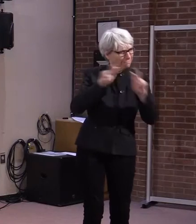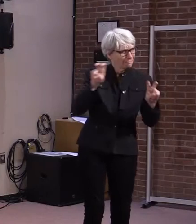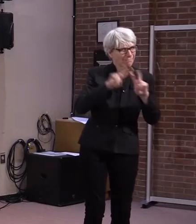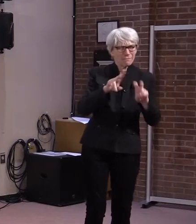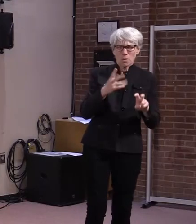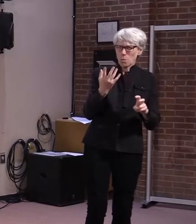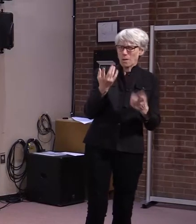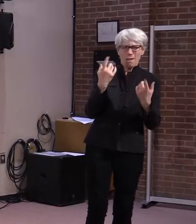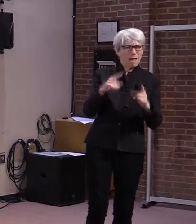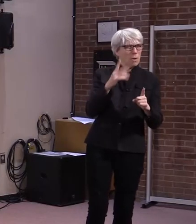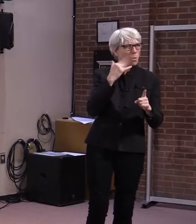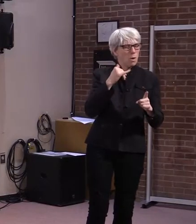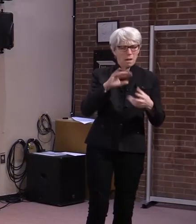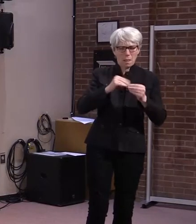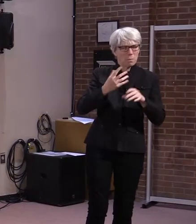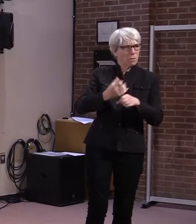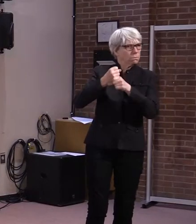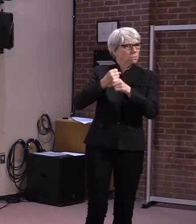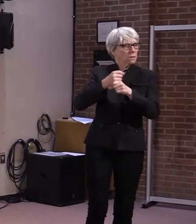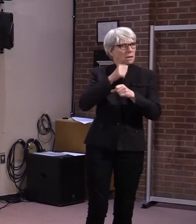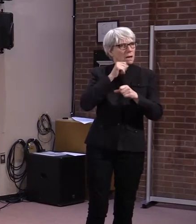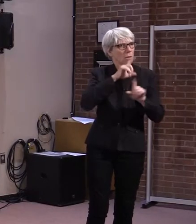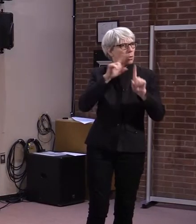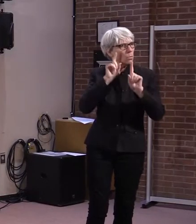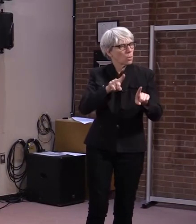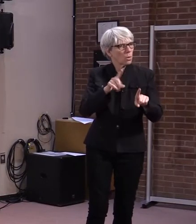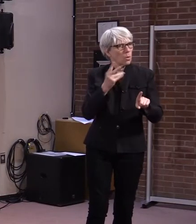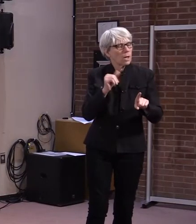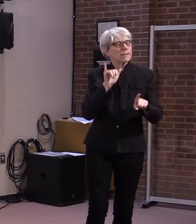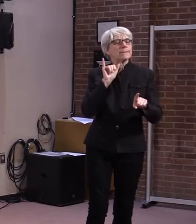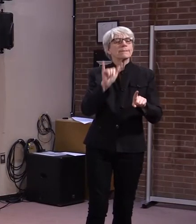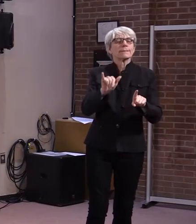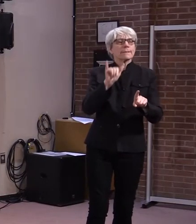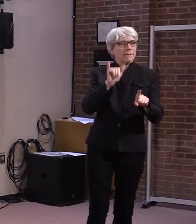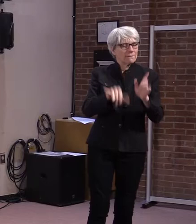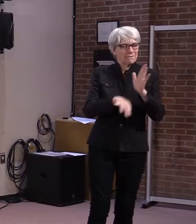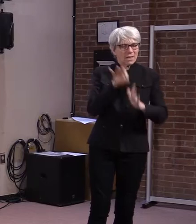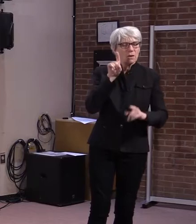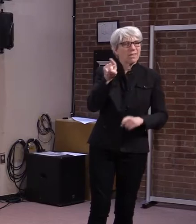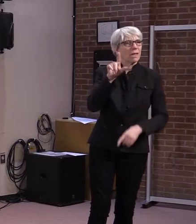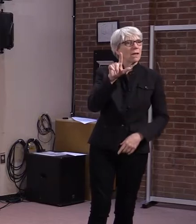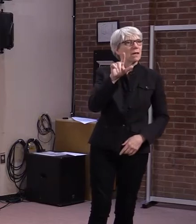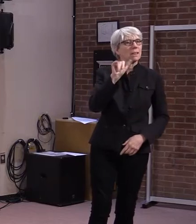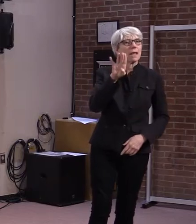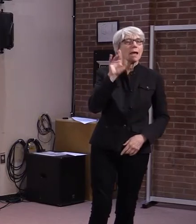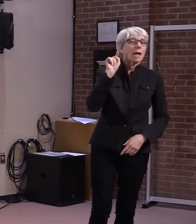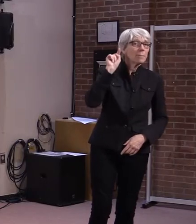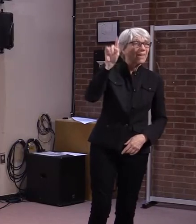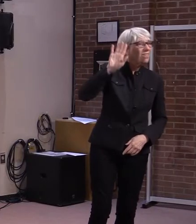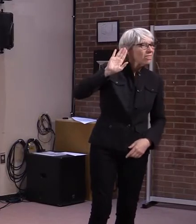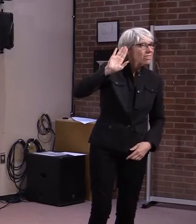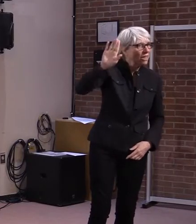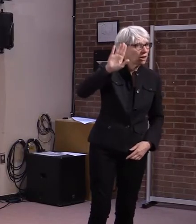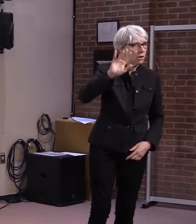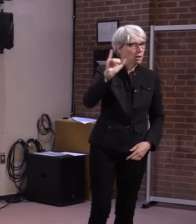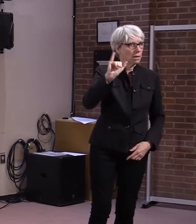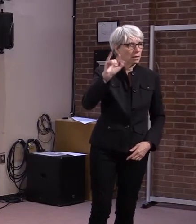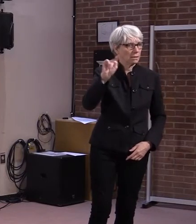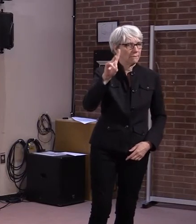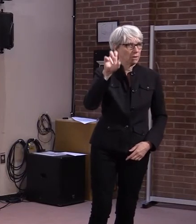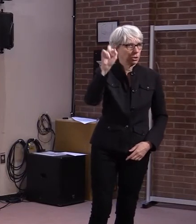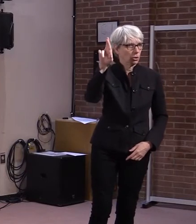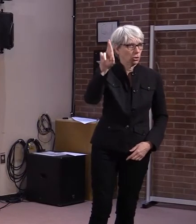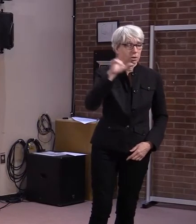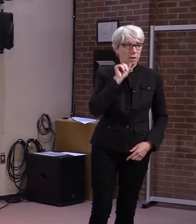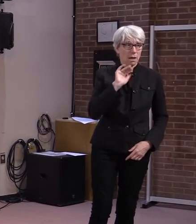it was discovered that where there was an issue was with the outside lab's IT vendor. The IT vendor,